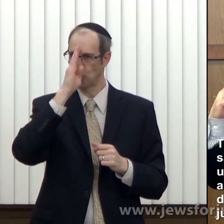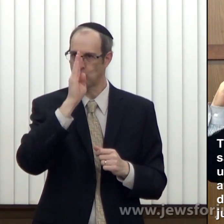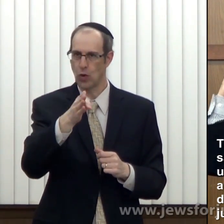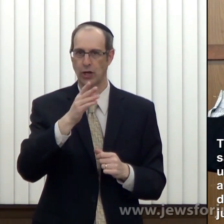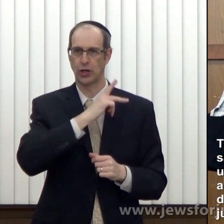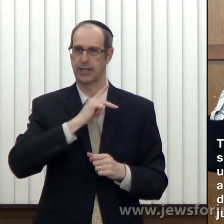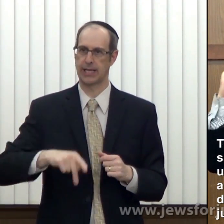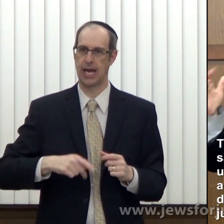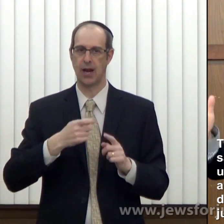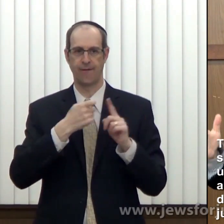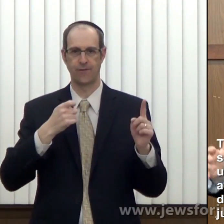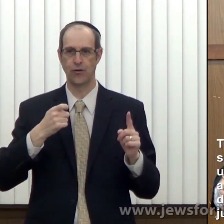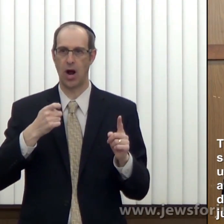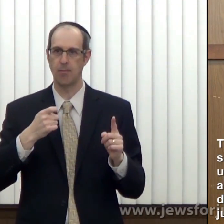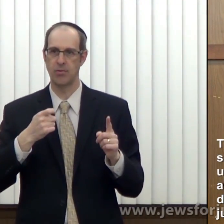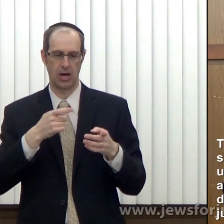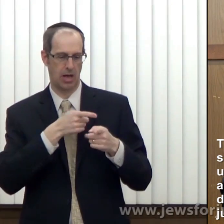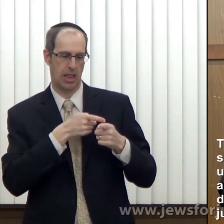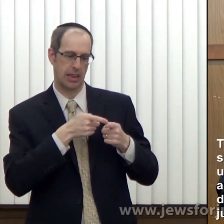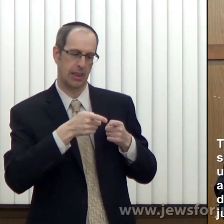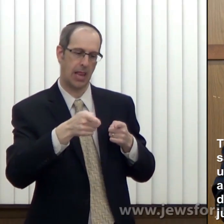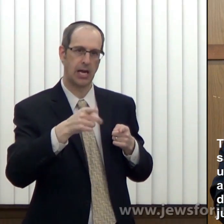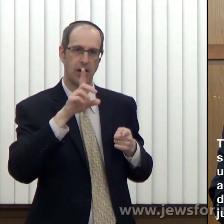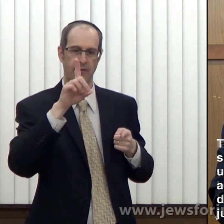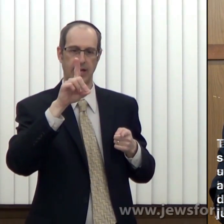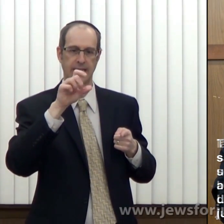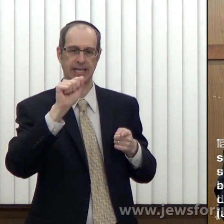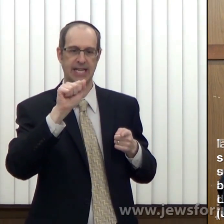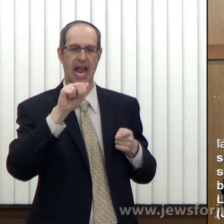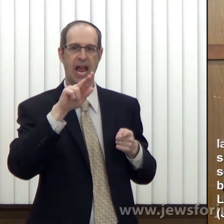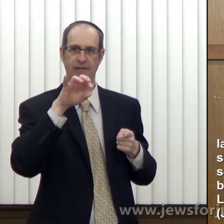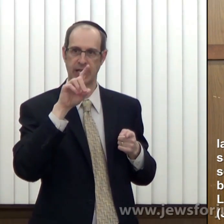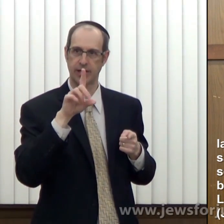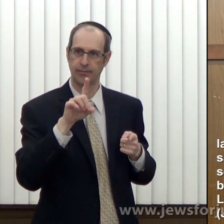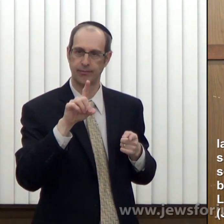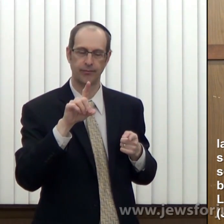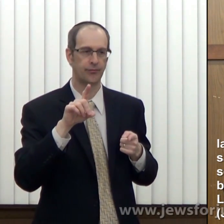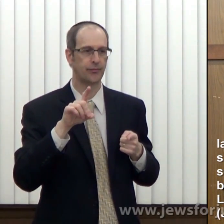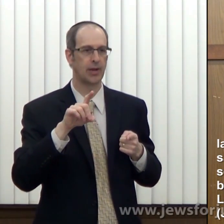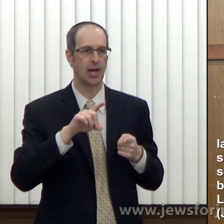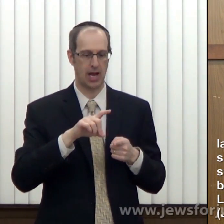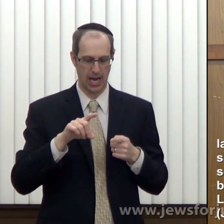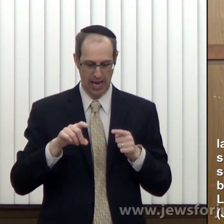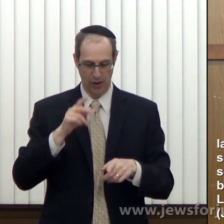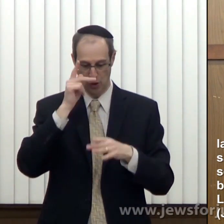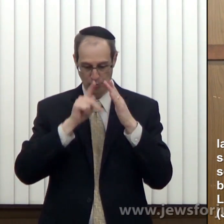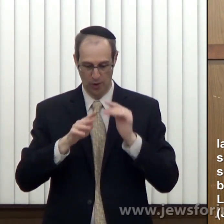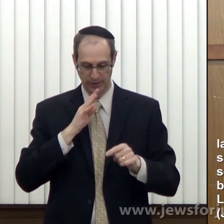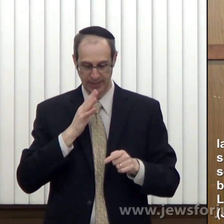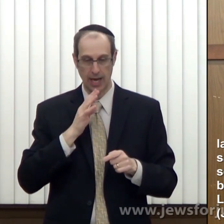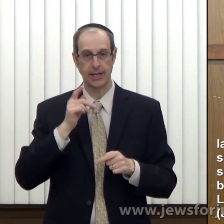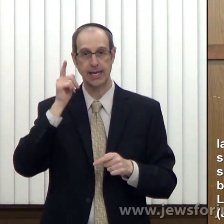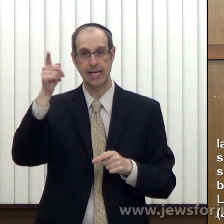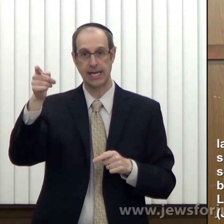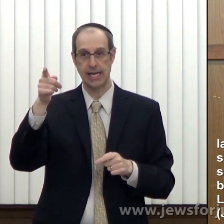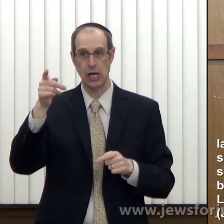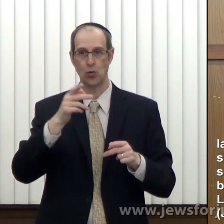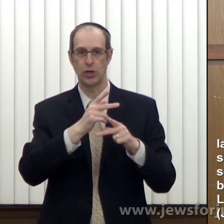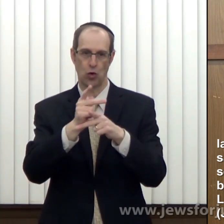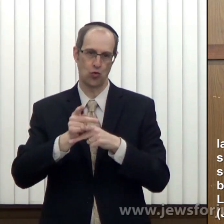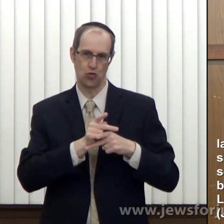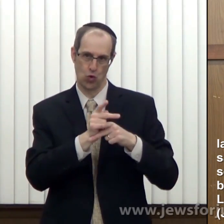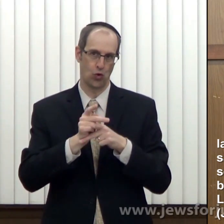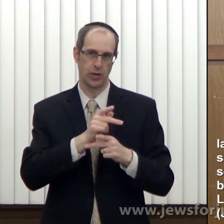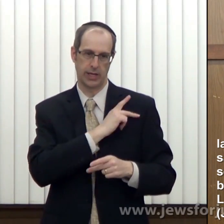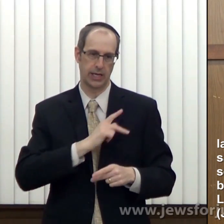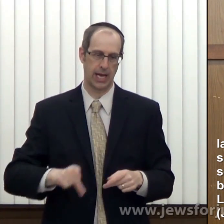king from the line of David. And Jeremiah says that when he is ruling, Israel,